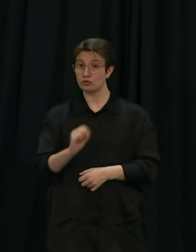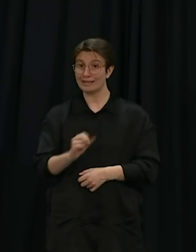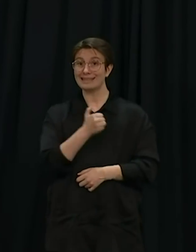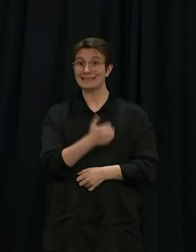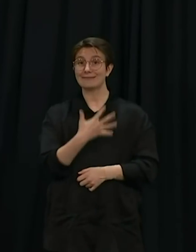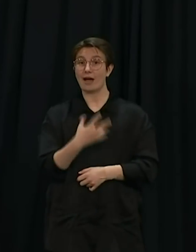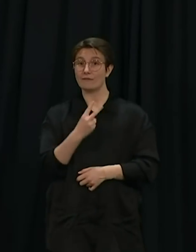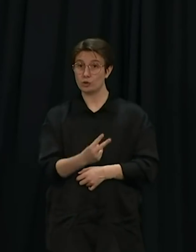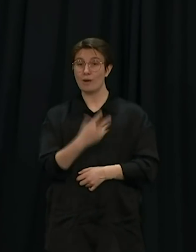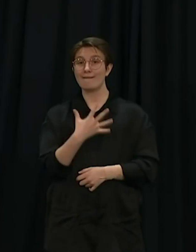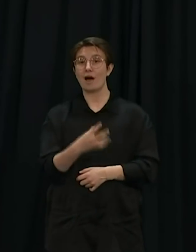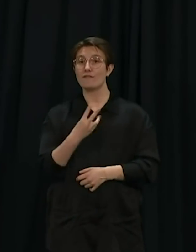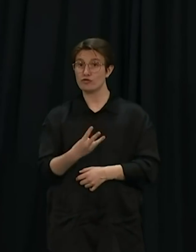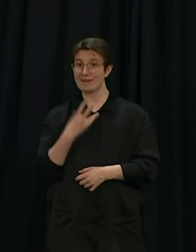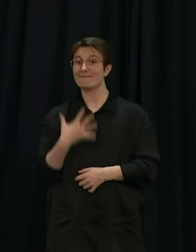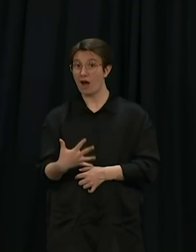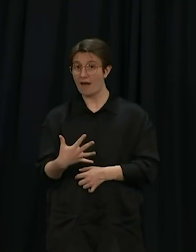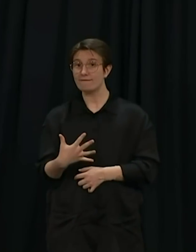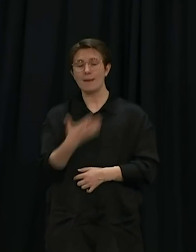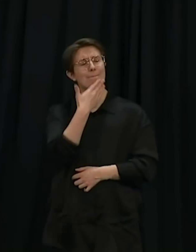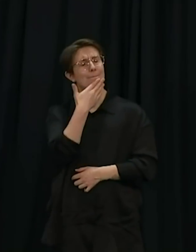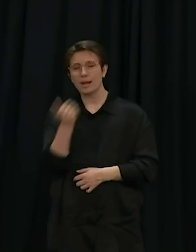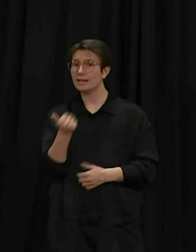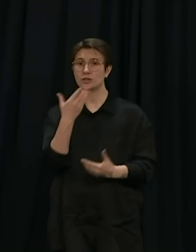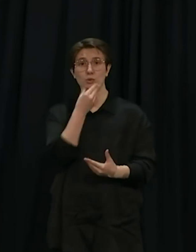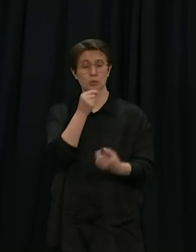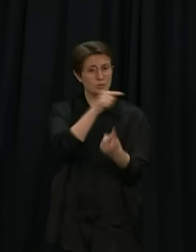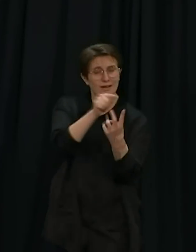535. Please do make use of these services. They're there to support you.